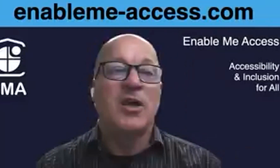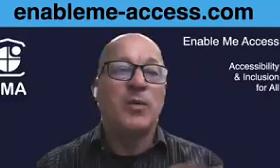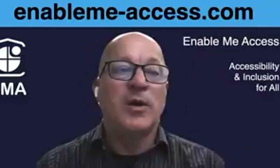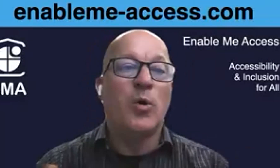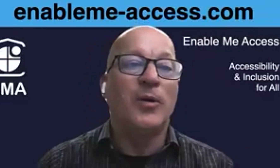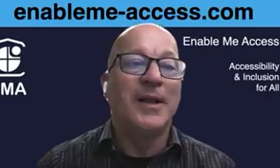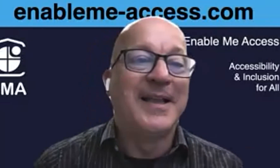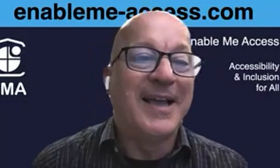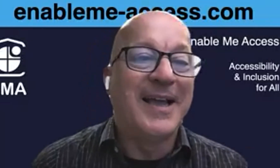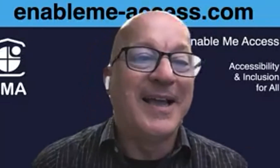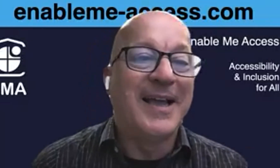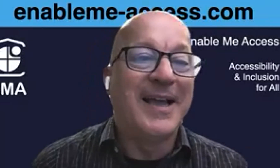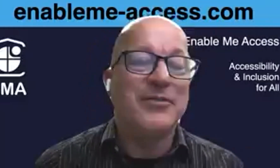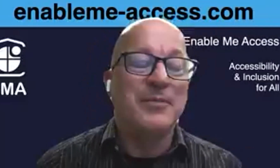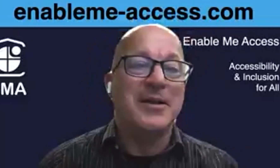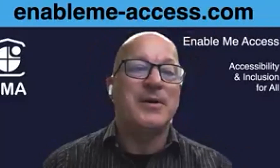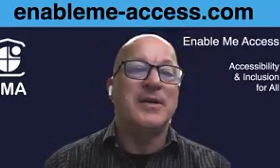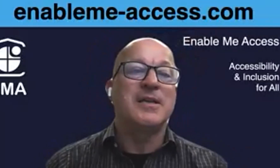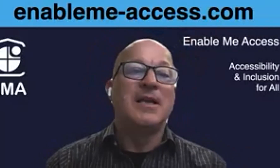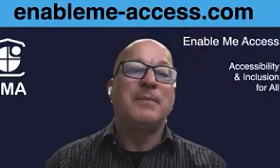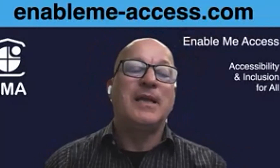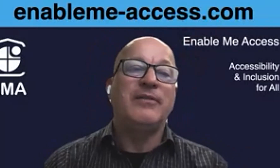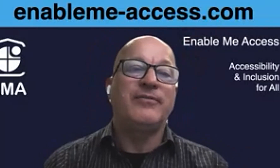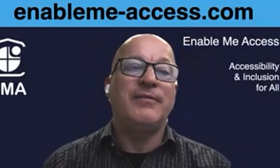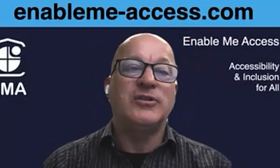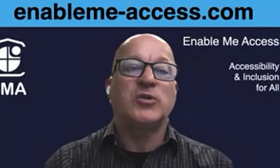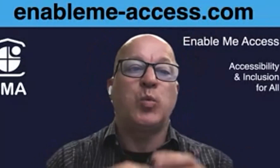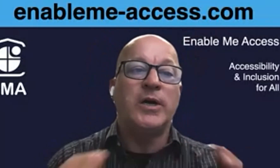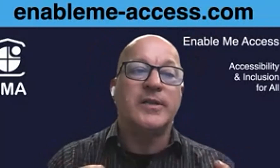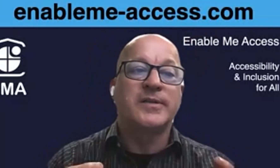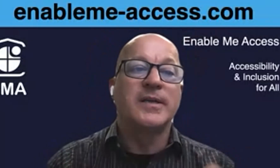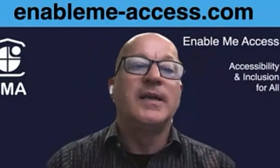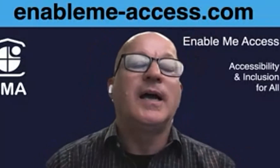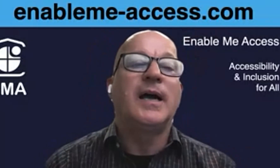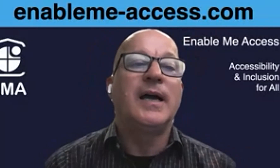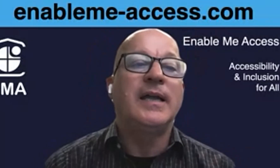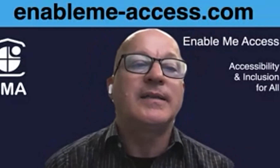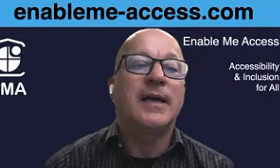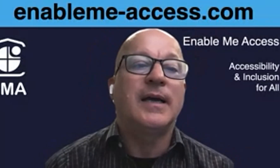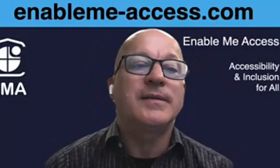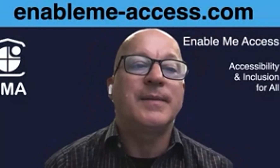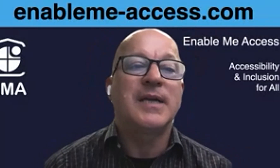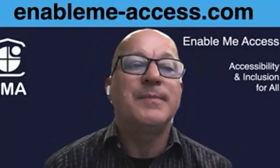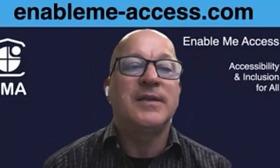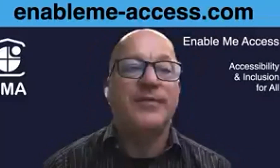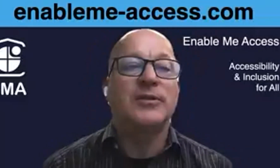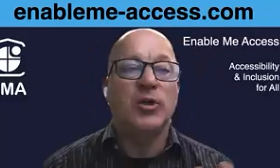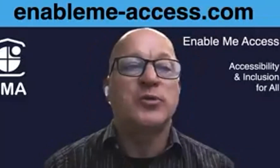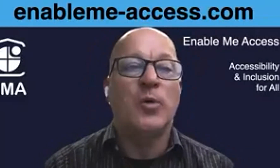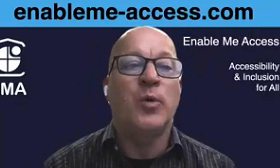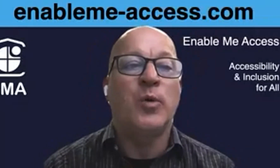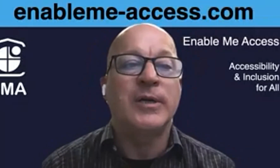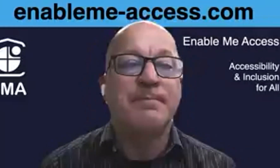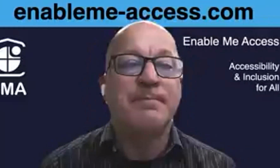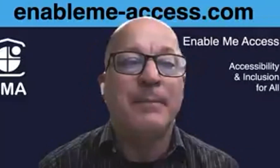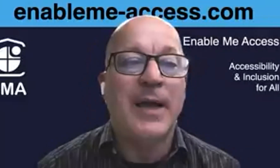intelligence. We're all learning from our experience. But if it's just words, it's sometimes difficult to